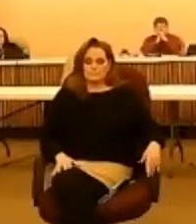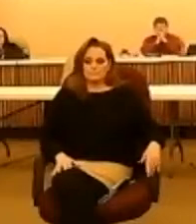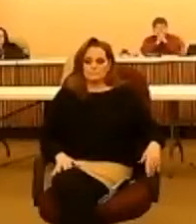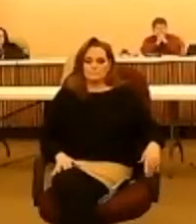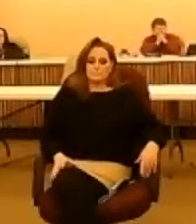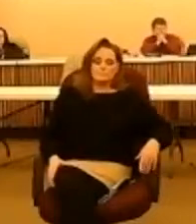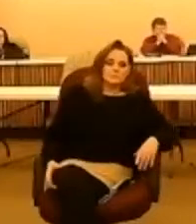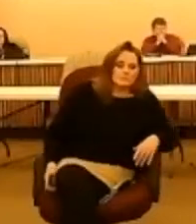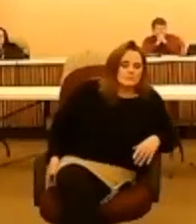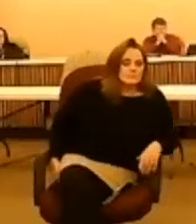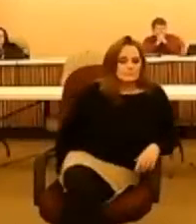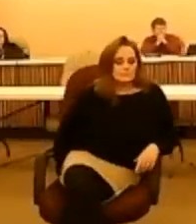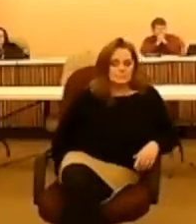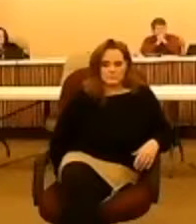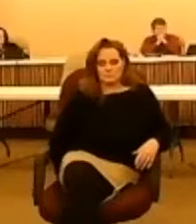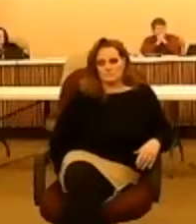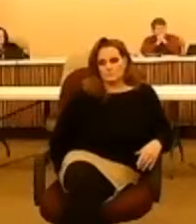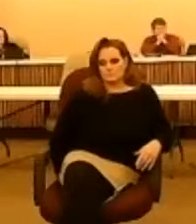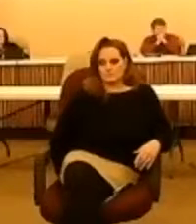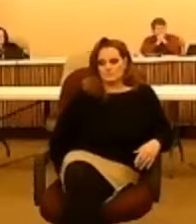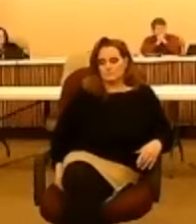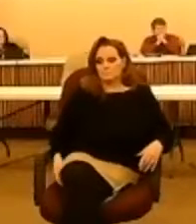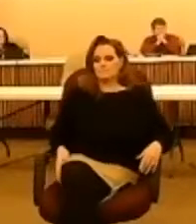Tough to decide that on the spot. I think